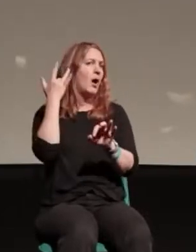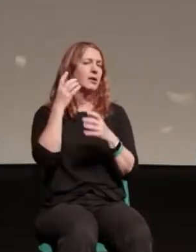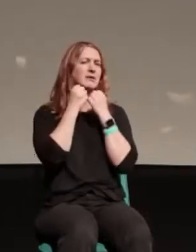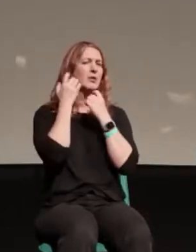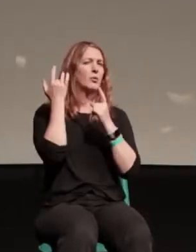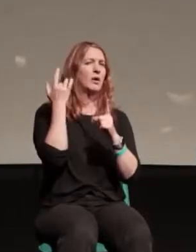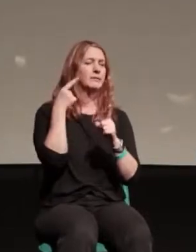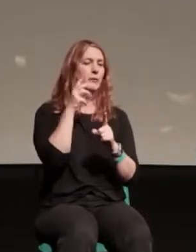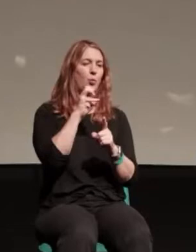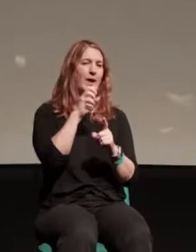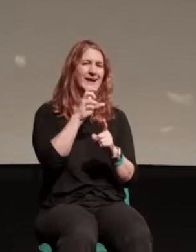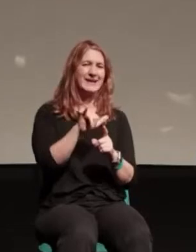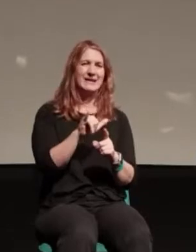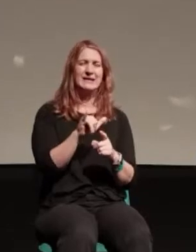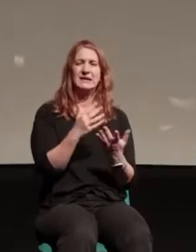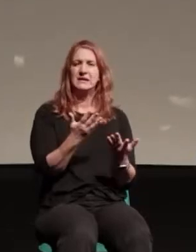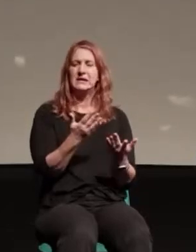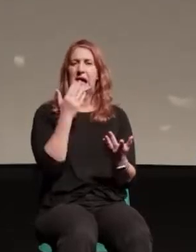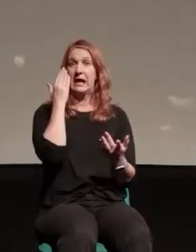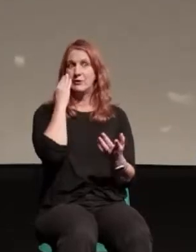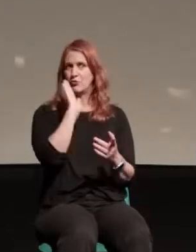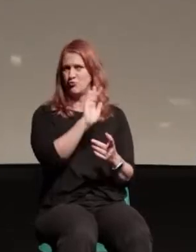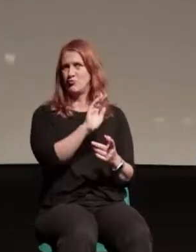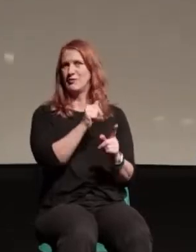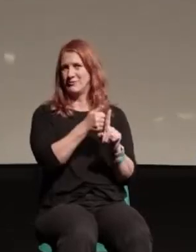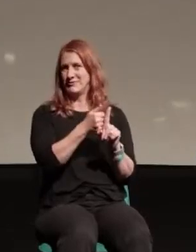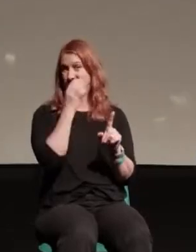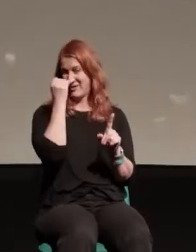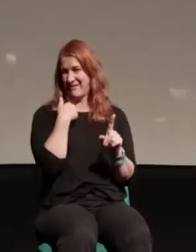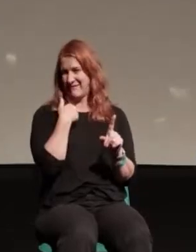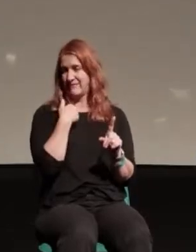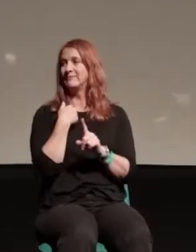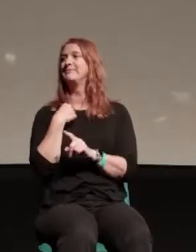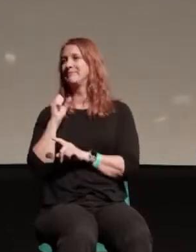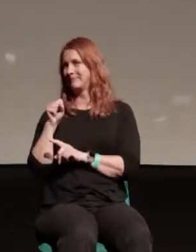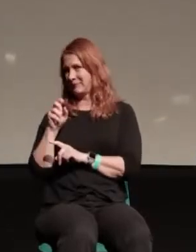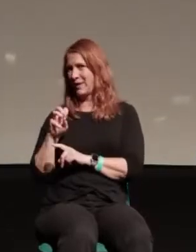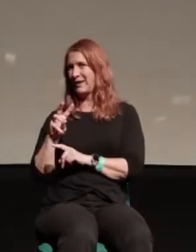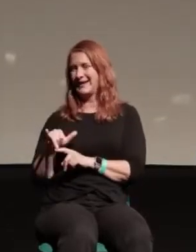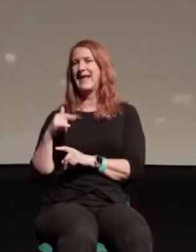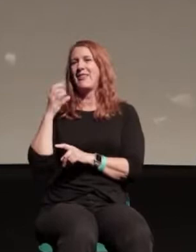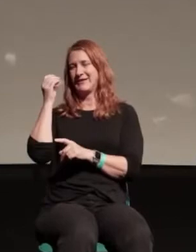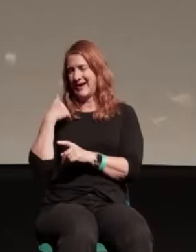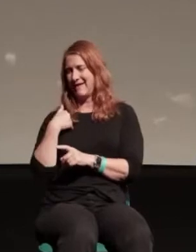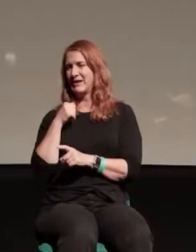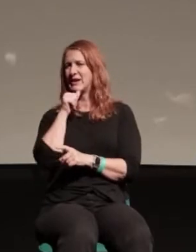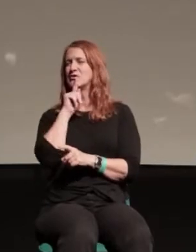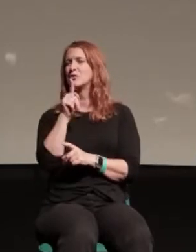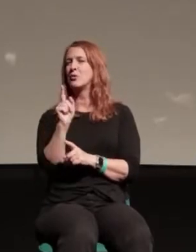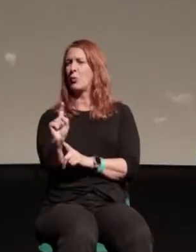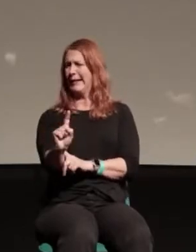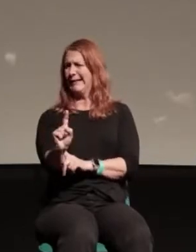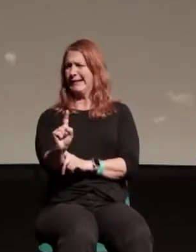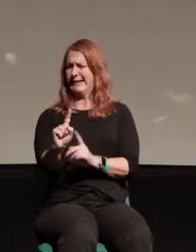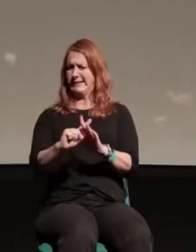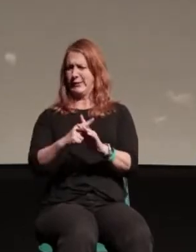Wendy, do you have any thoughts? I know you have thoughts on this. I have many thoughts. I'm not exactly sure where